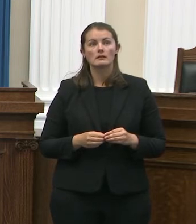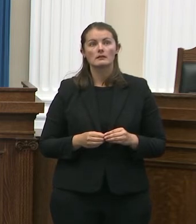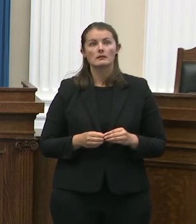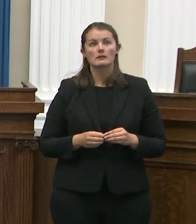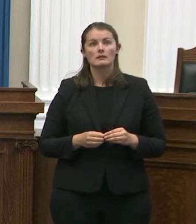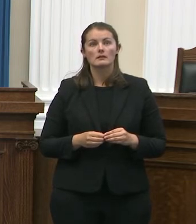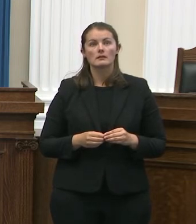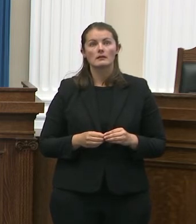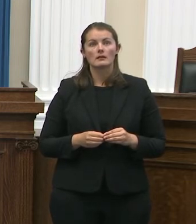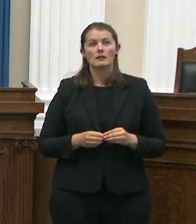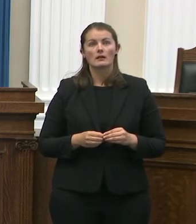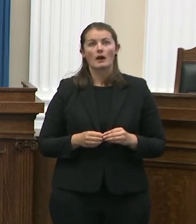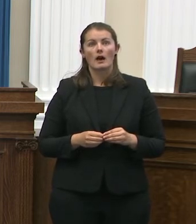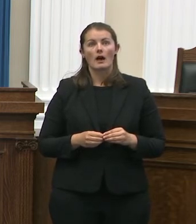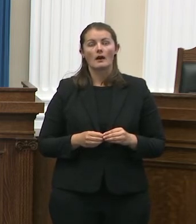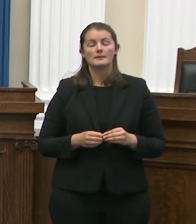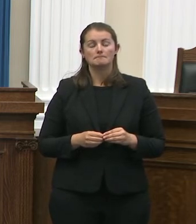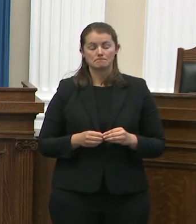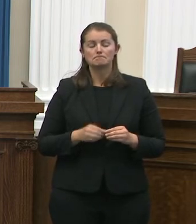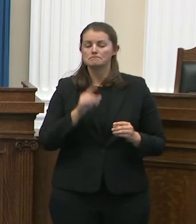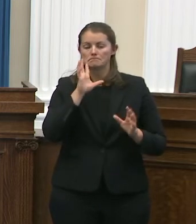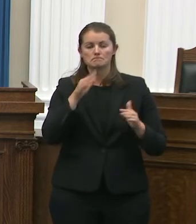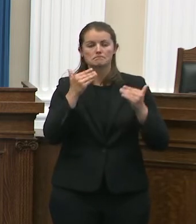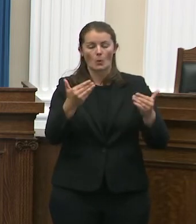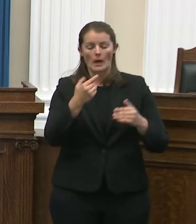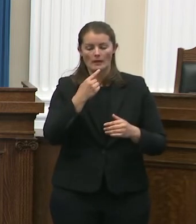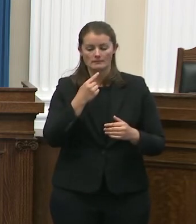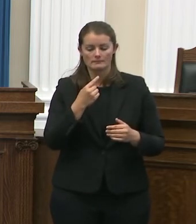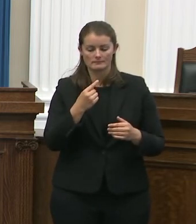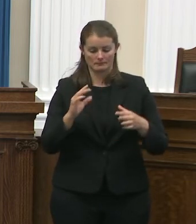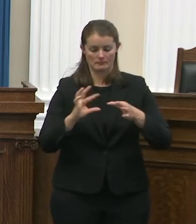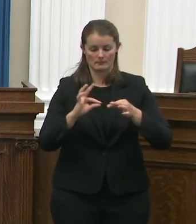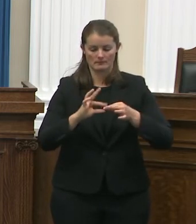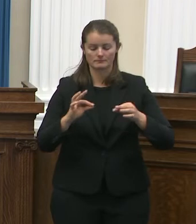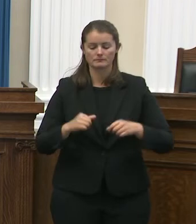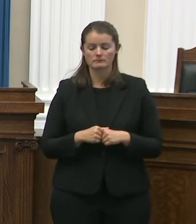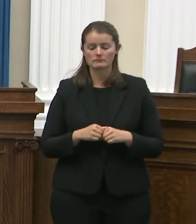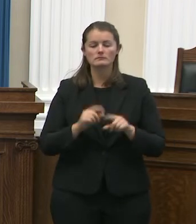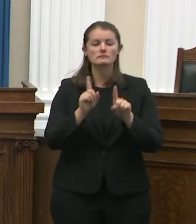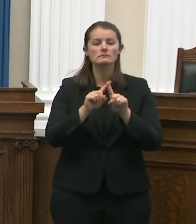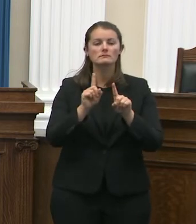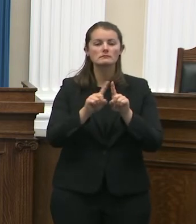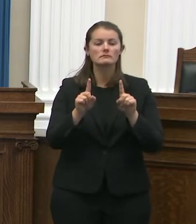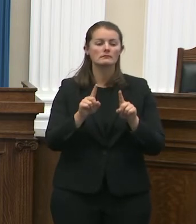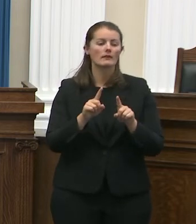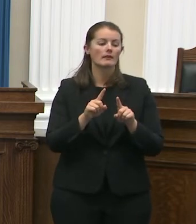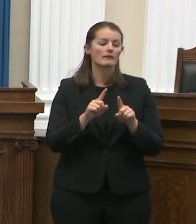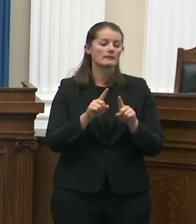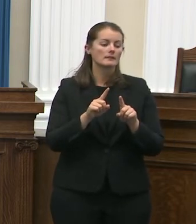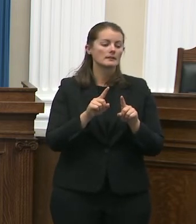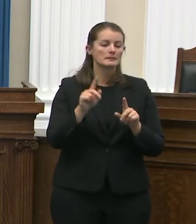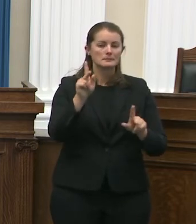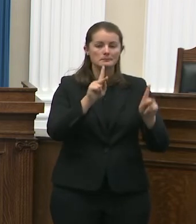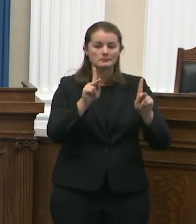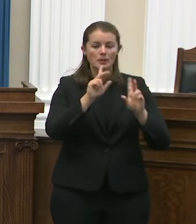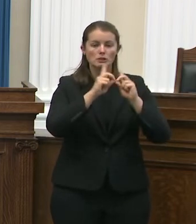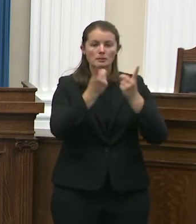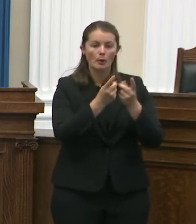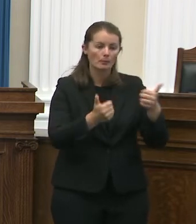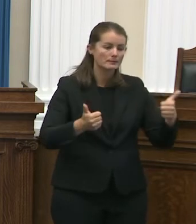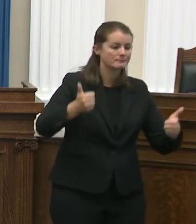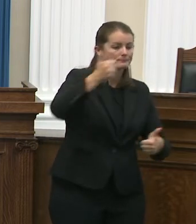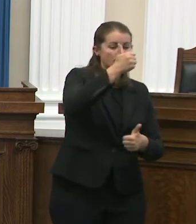I'm going to say it anyway. I've got cabinet heads, department heads going over the legislature, and they're getting beat up.